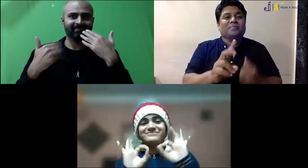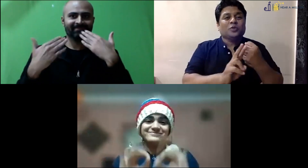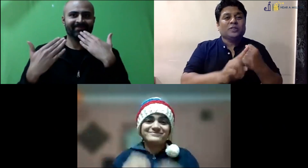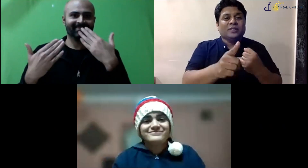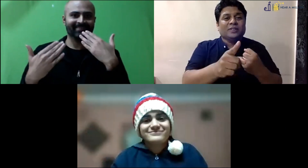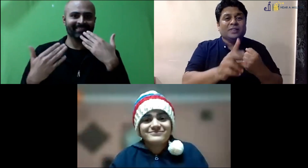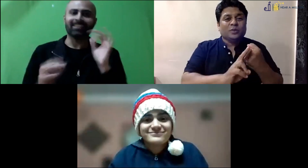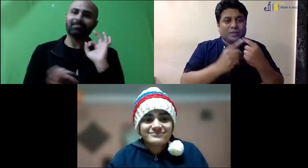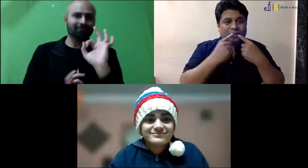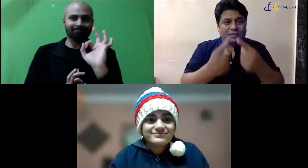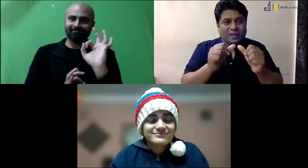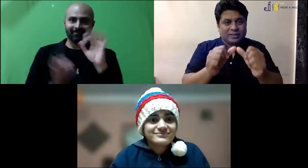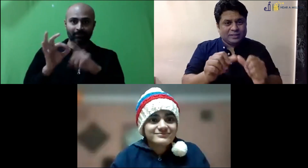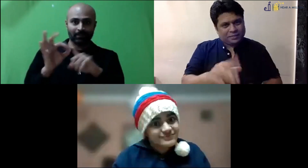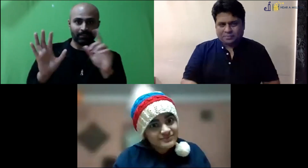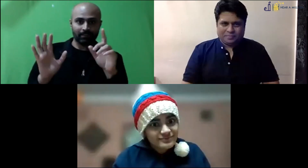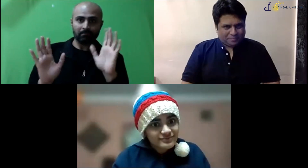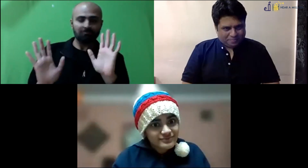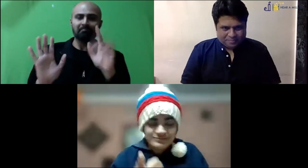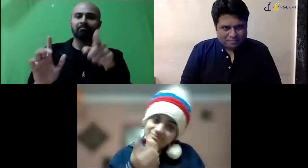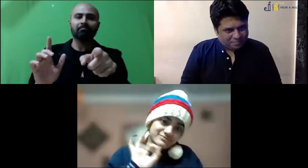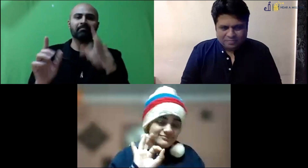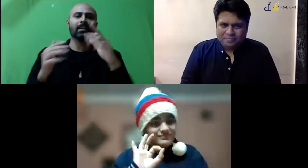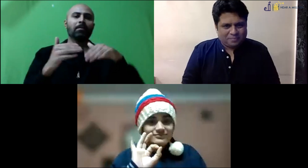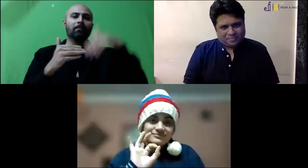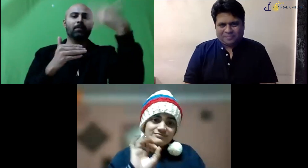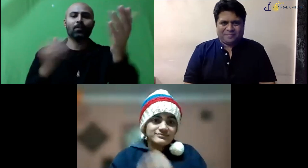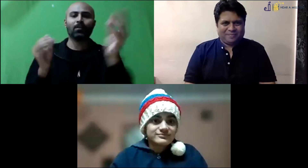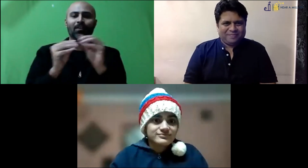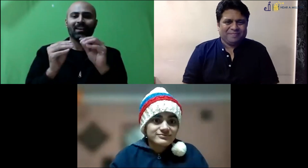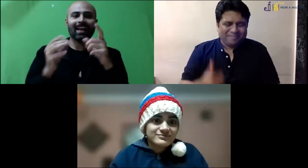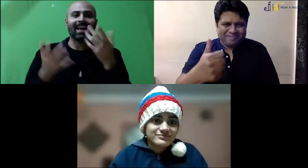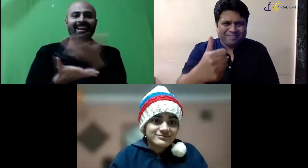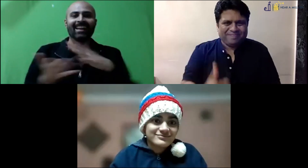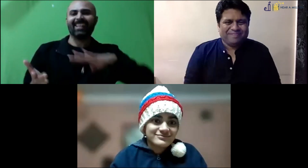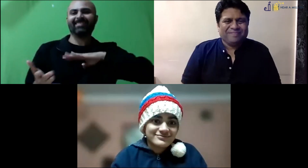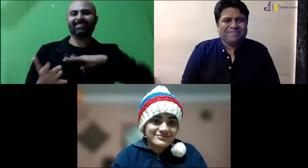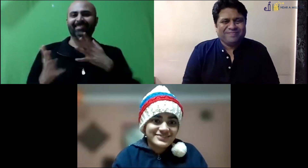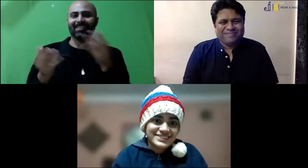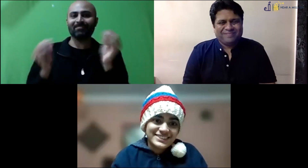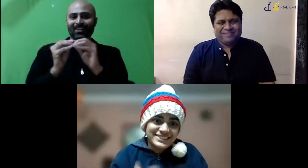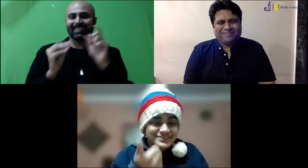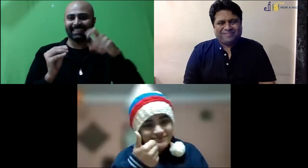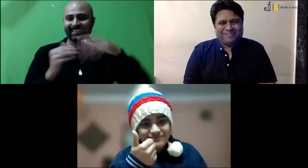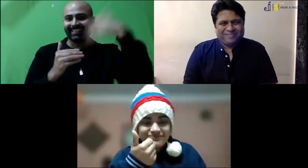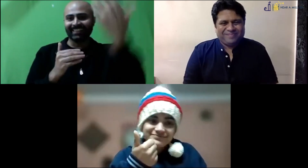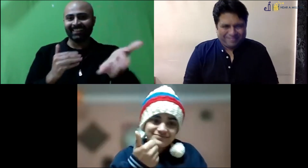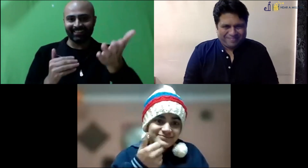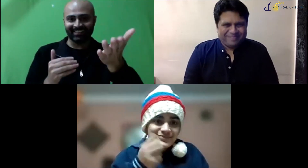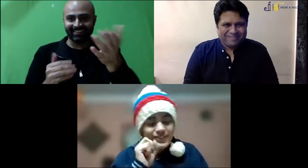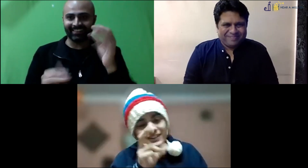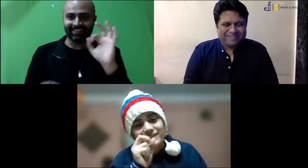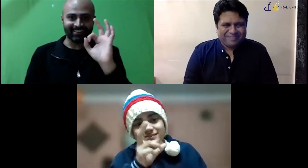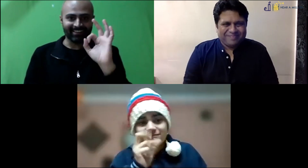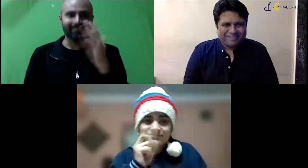also. Okay, thank you. Yes, Tushar, you would like to say anything? Do you have more questions? No, I'm done. I know there would be